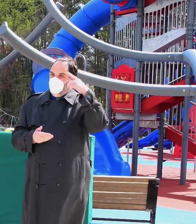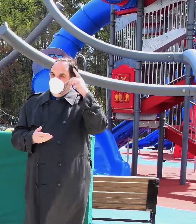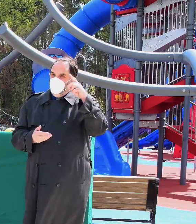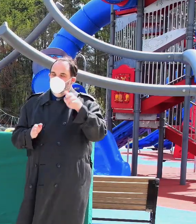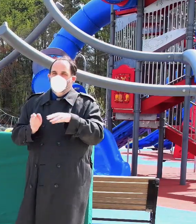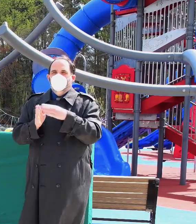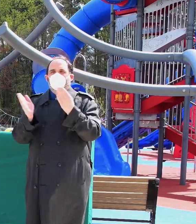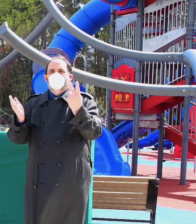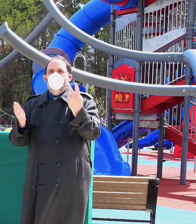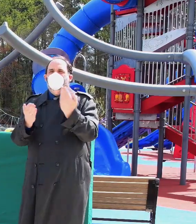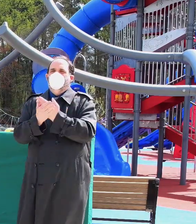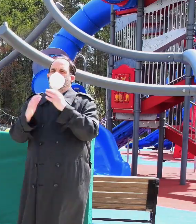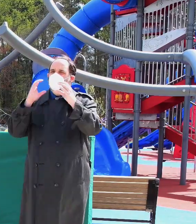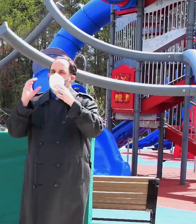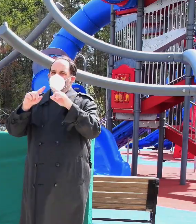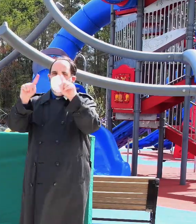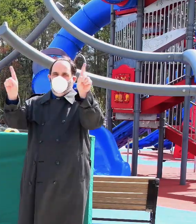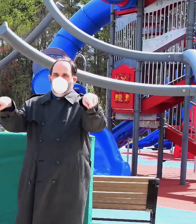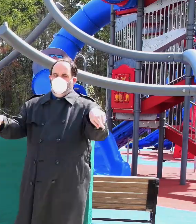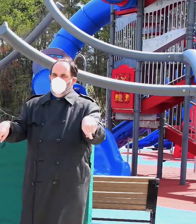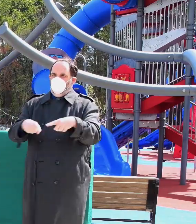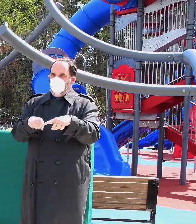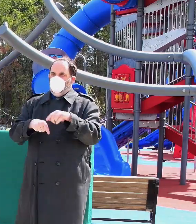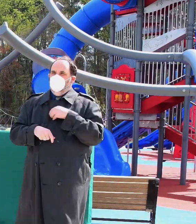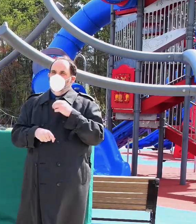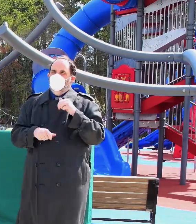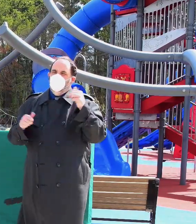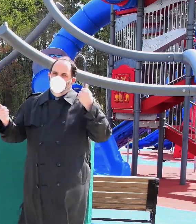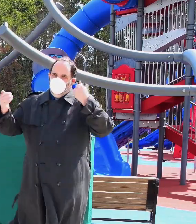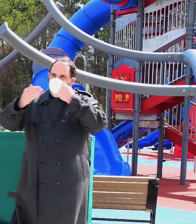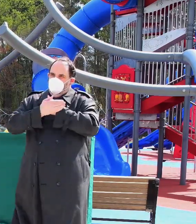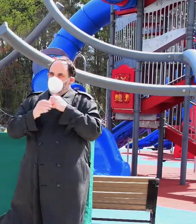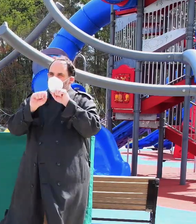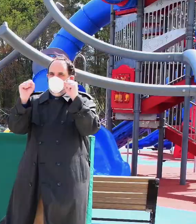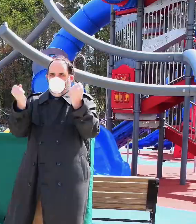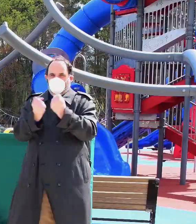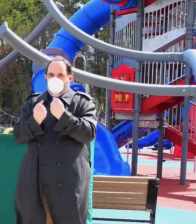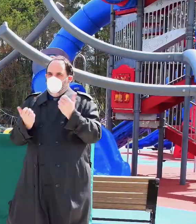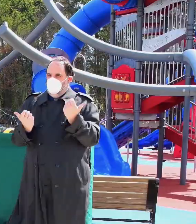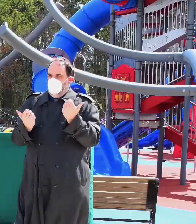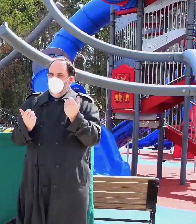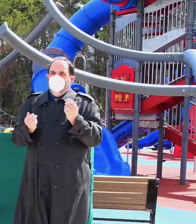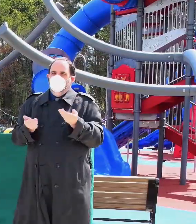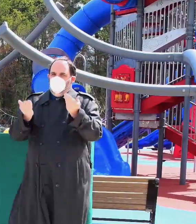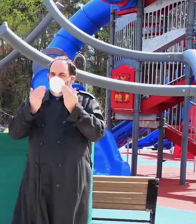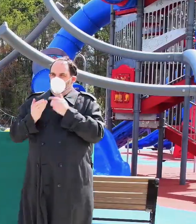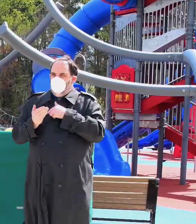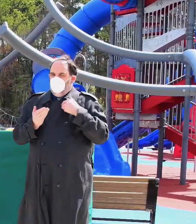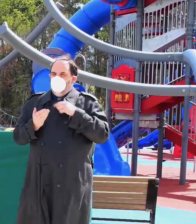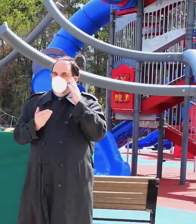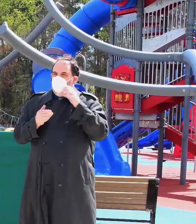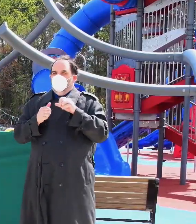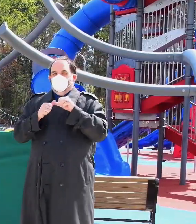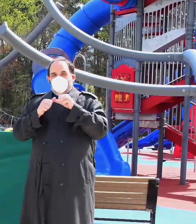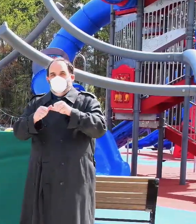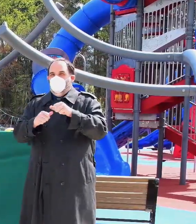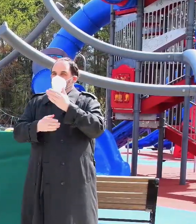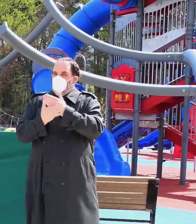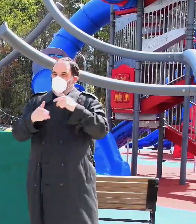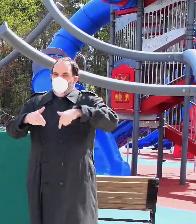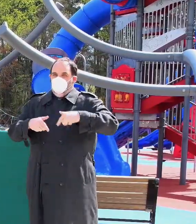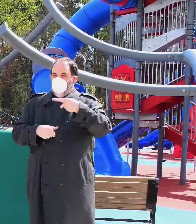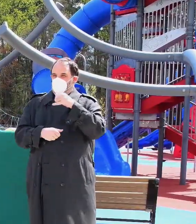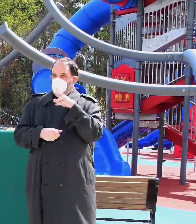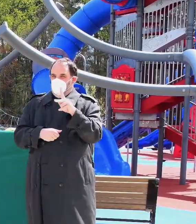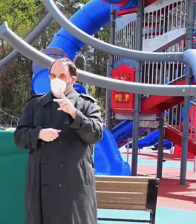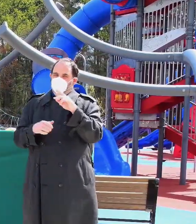2 new communication boards from the Howard County Autism Society, which will become a permanent fixture at Blandair Park